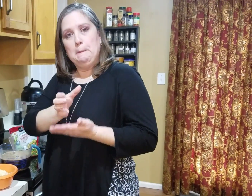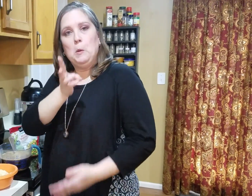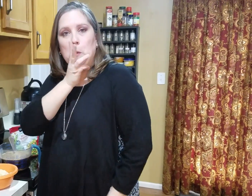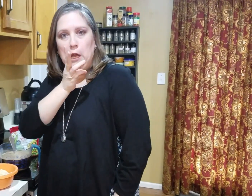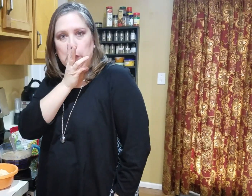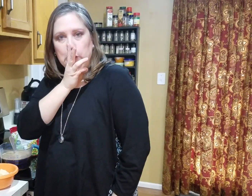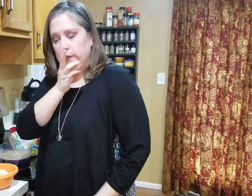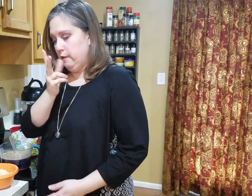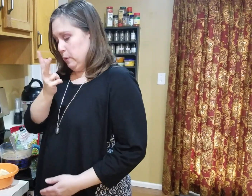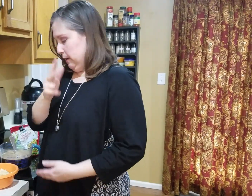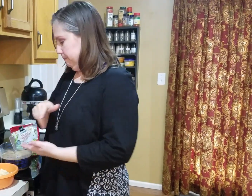3 cups of water.